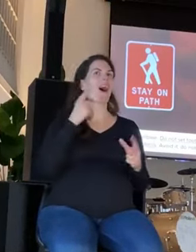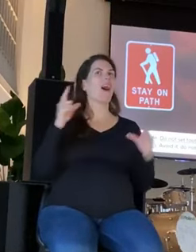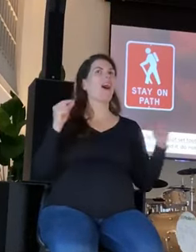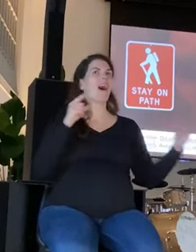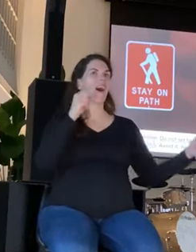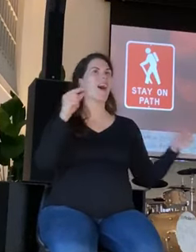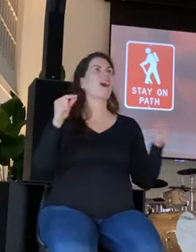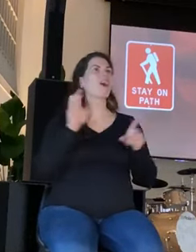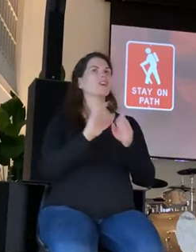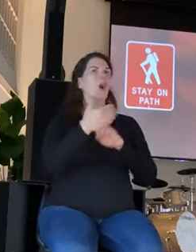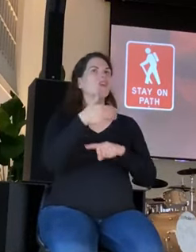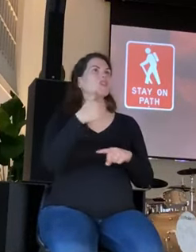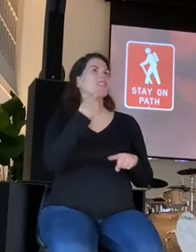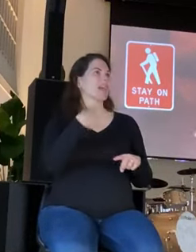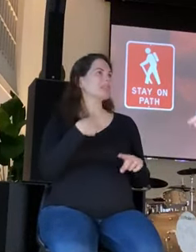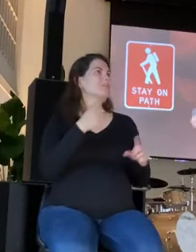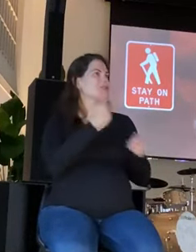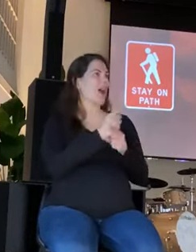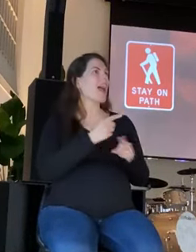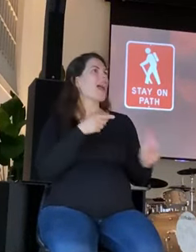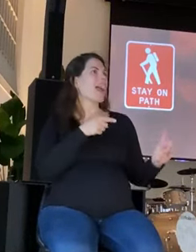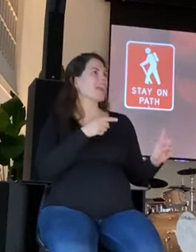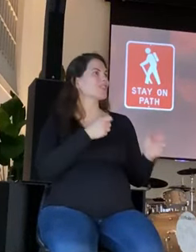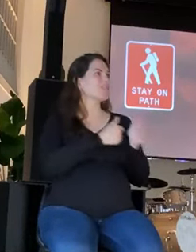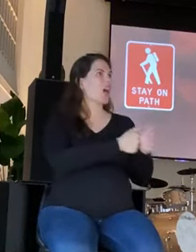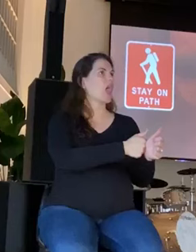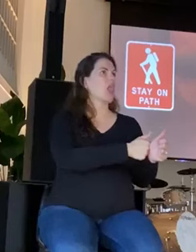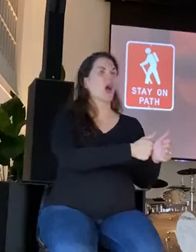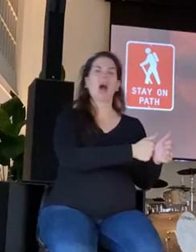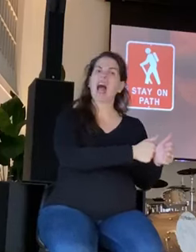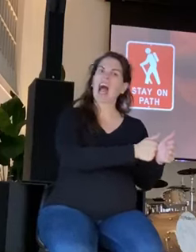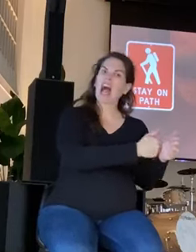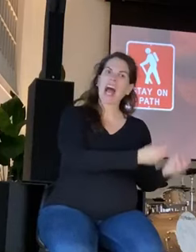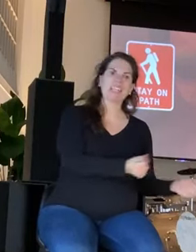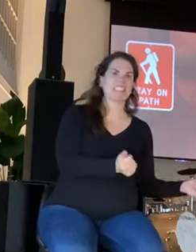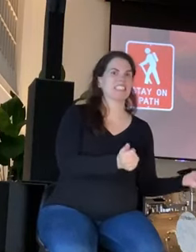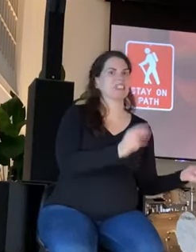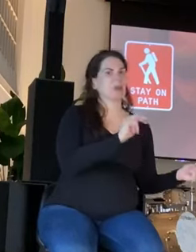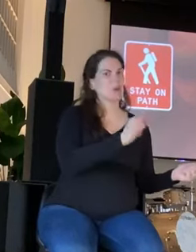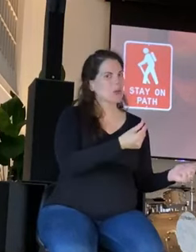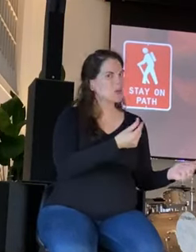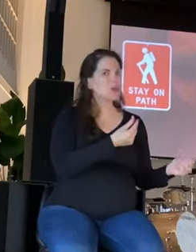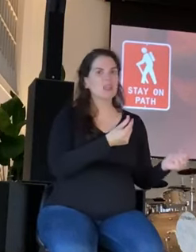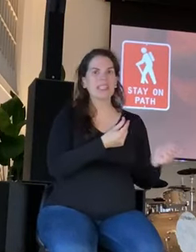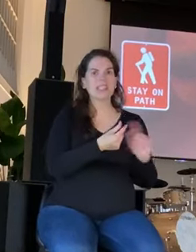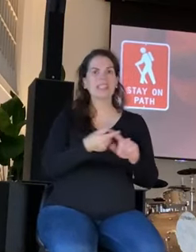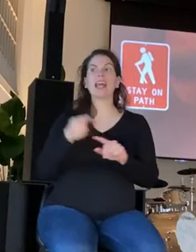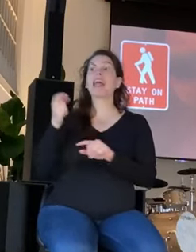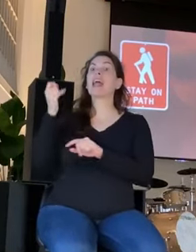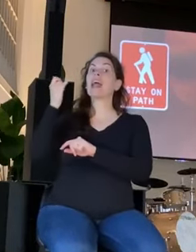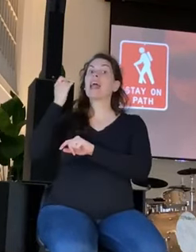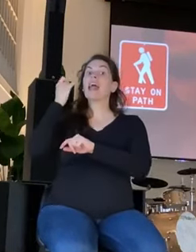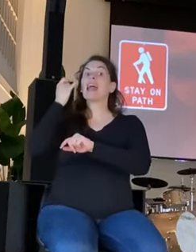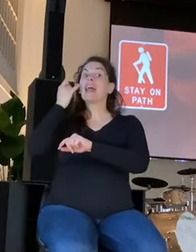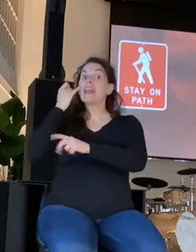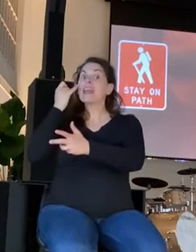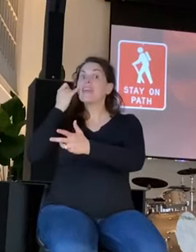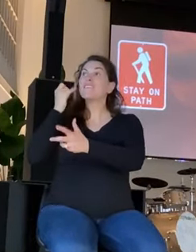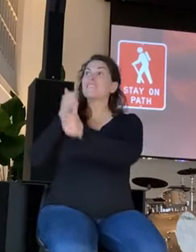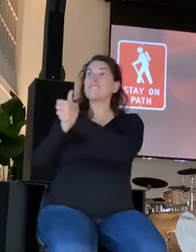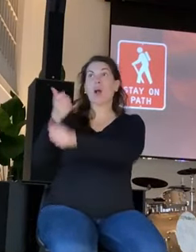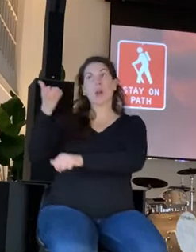running off the side of the mountain, laying ditch somewhere, hoping you can survive with some cracked ribs and a broken shoulder. Wisdom keeps you